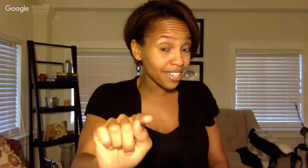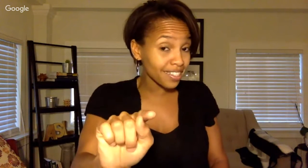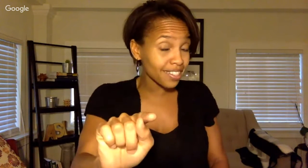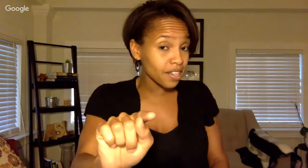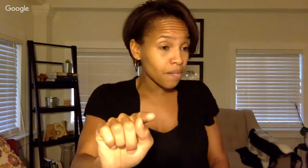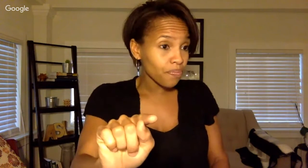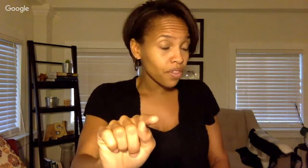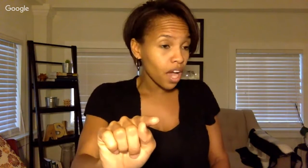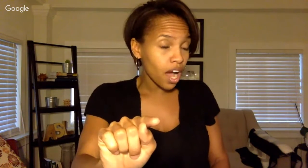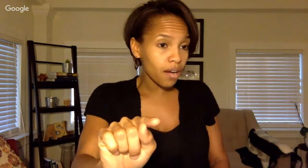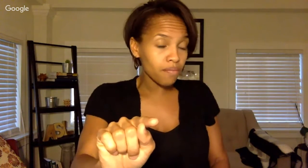because